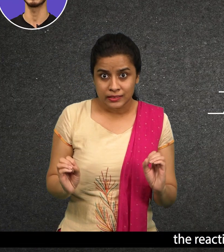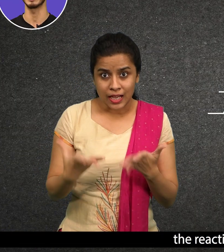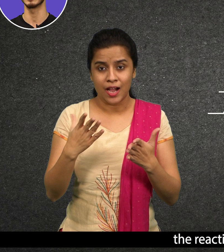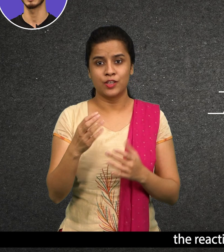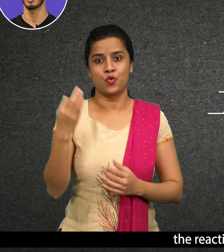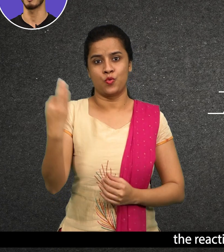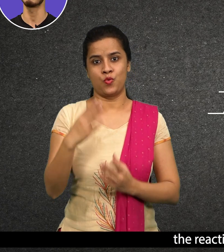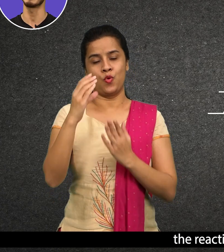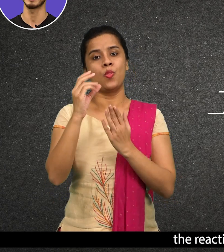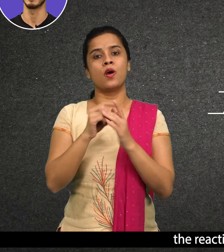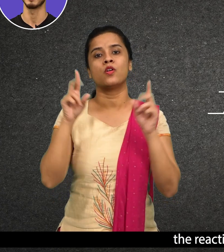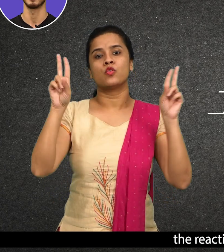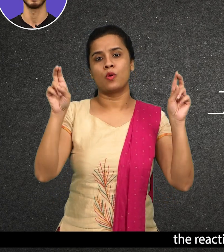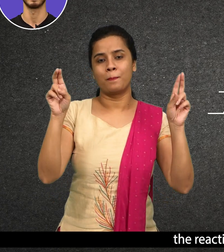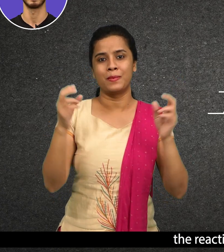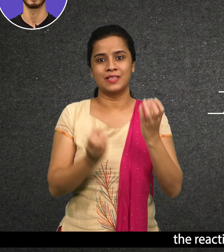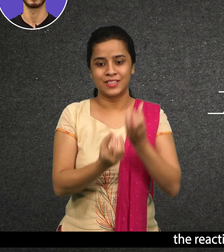reactivity series of metal.